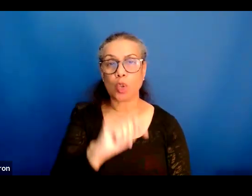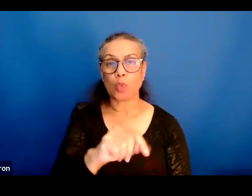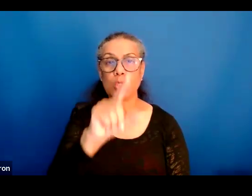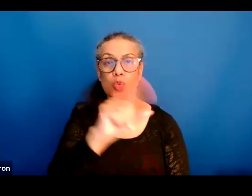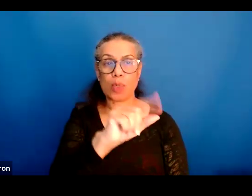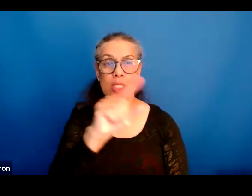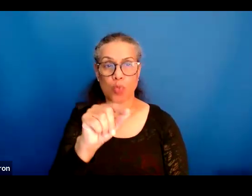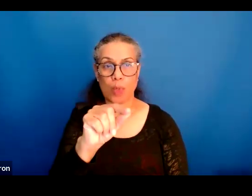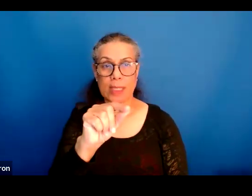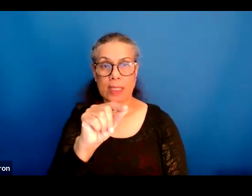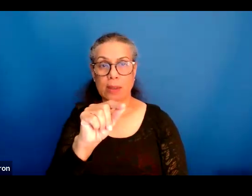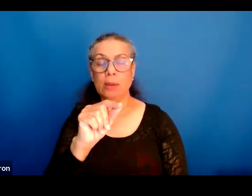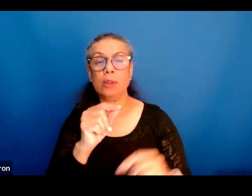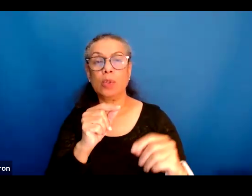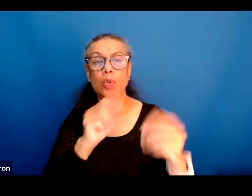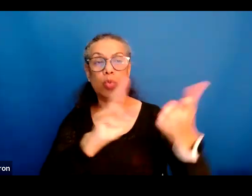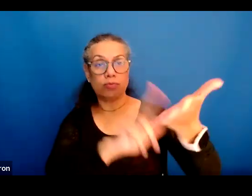enrolled in